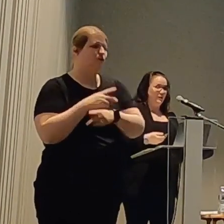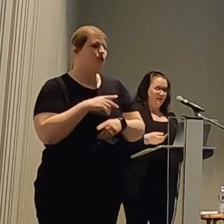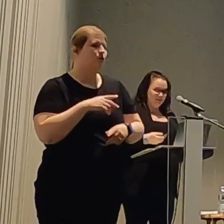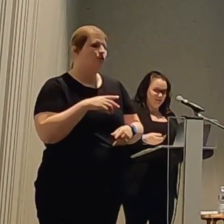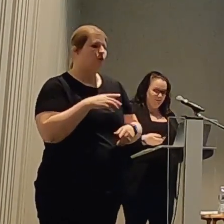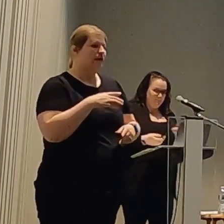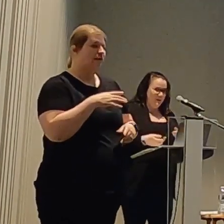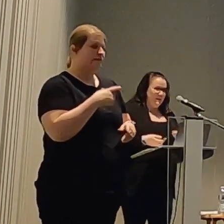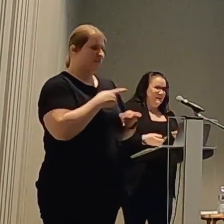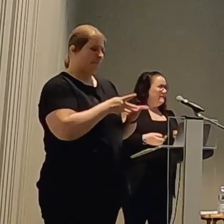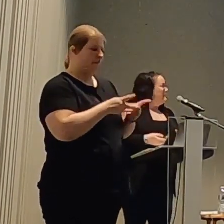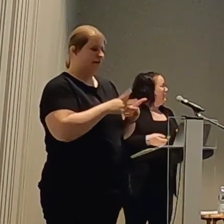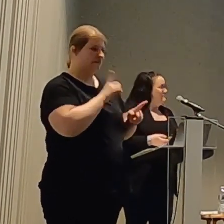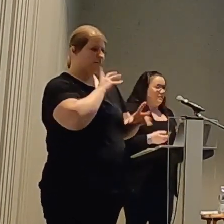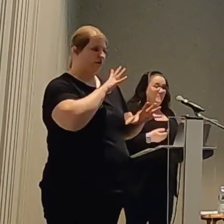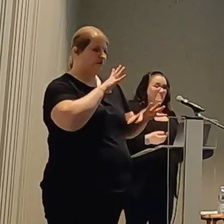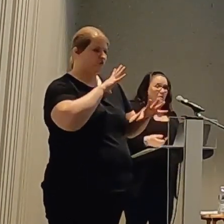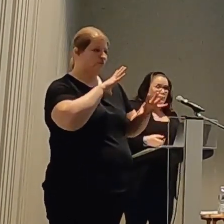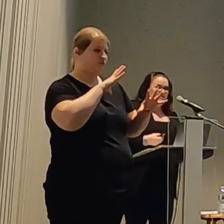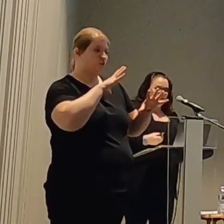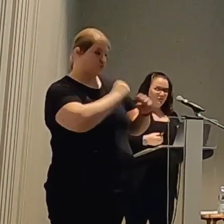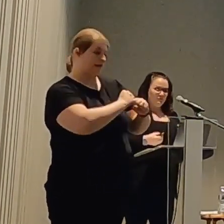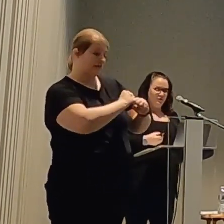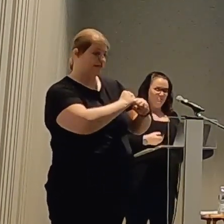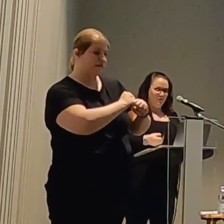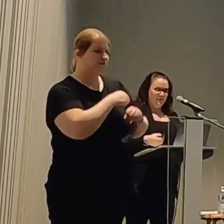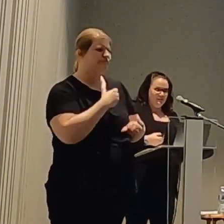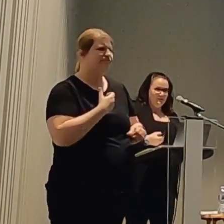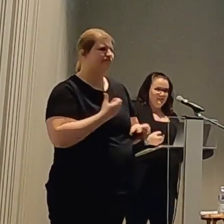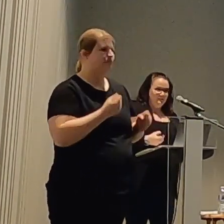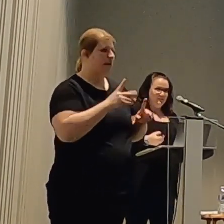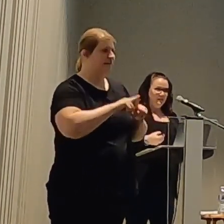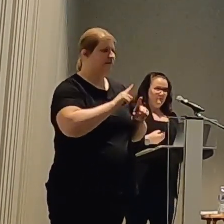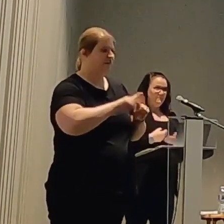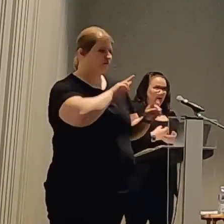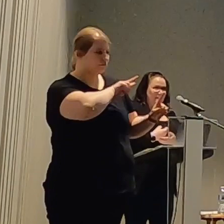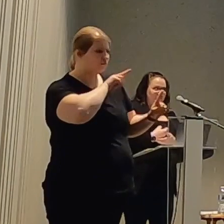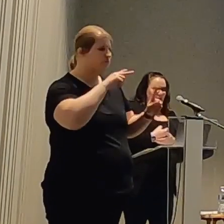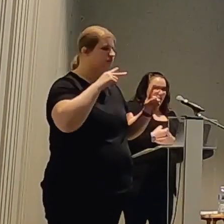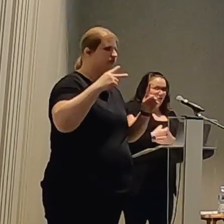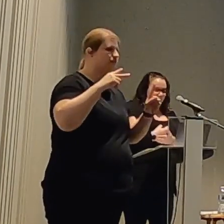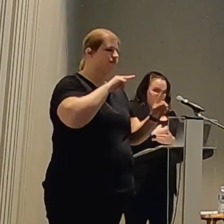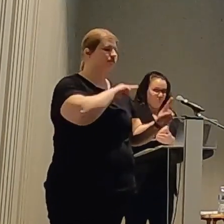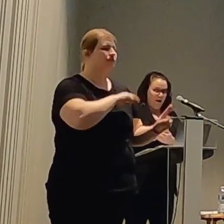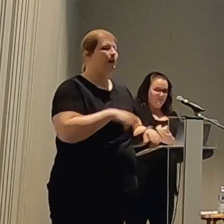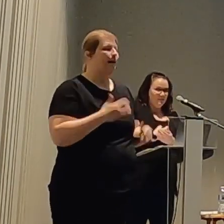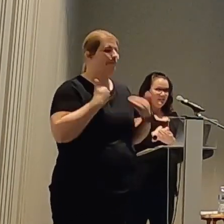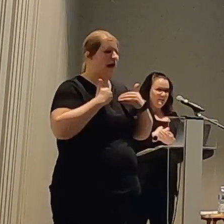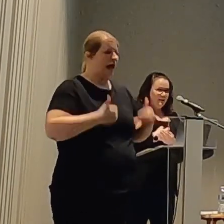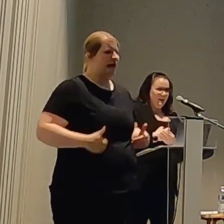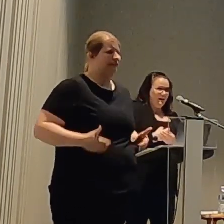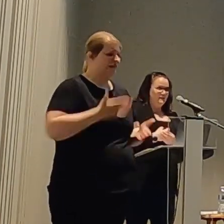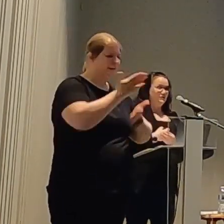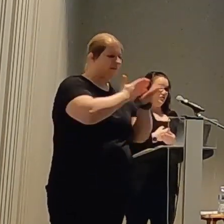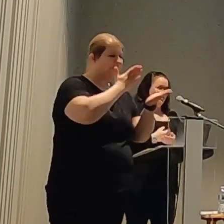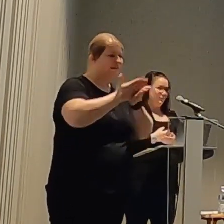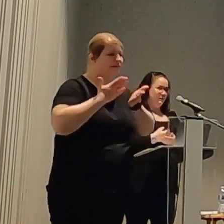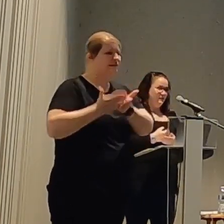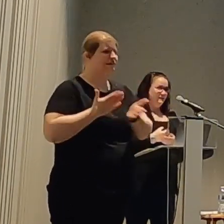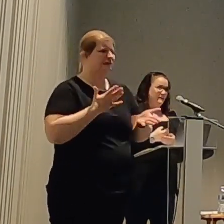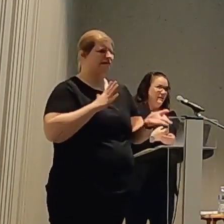very compressed. There are multiple viewpoints. Bodies are fragmented